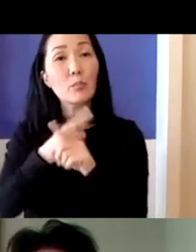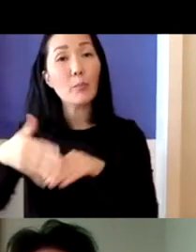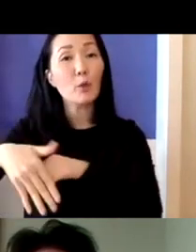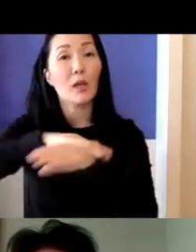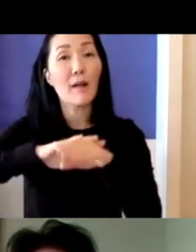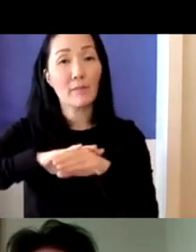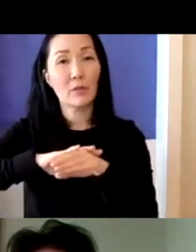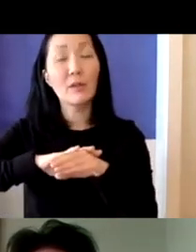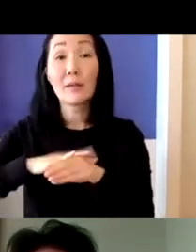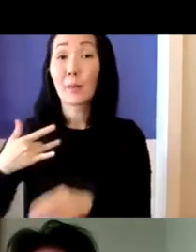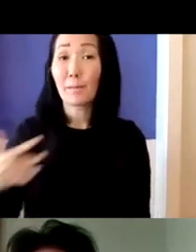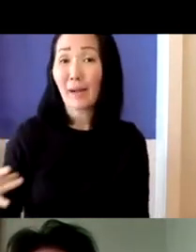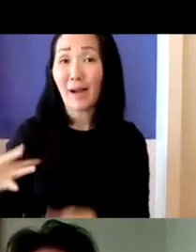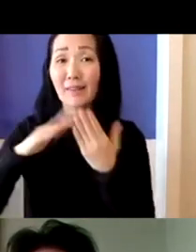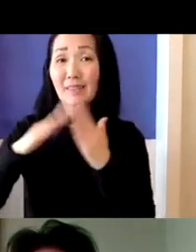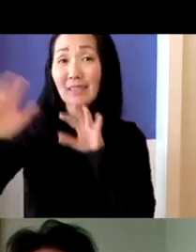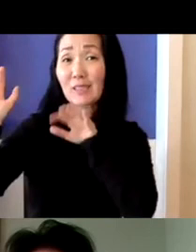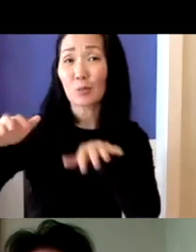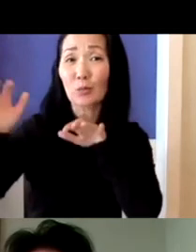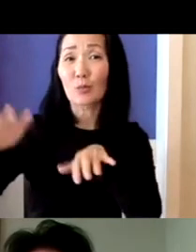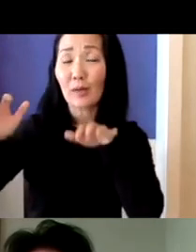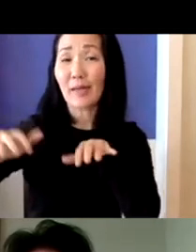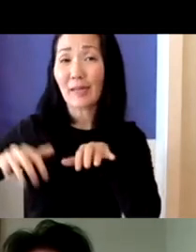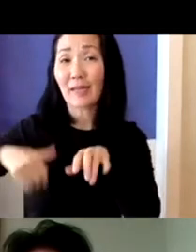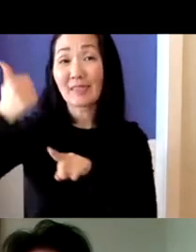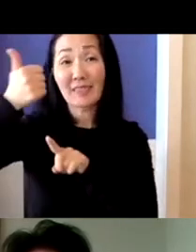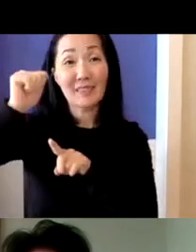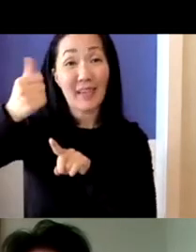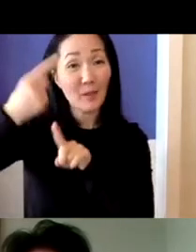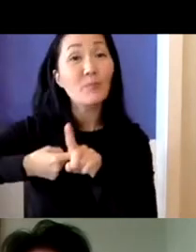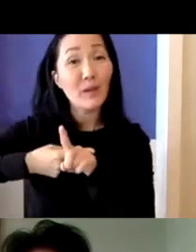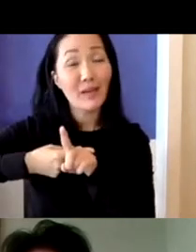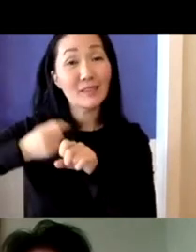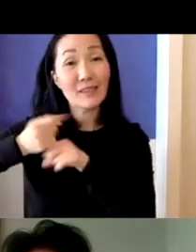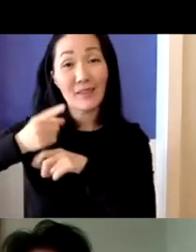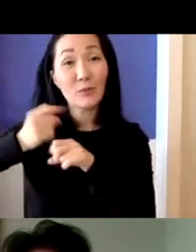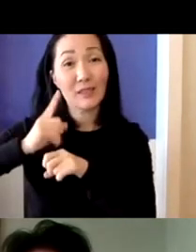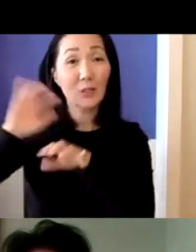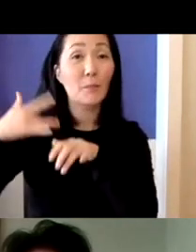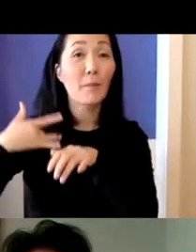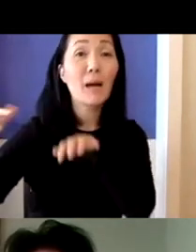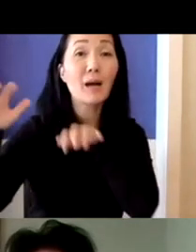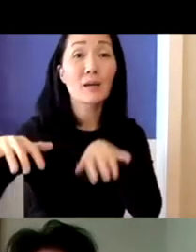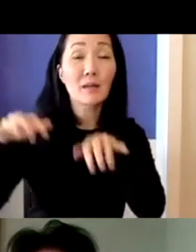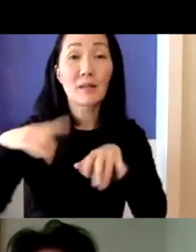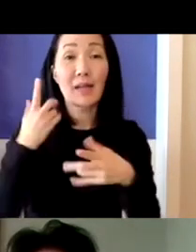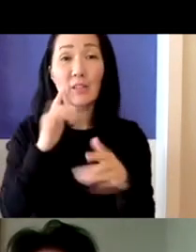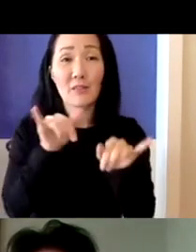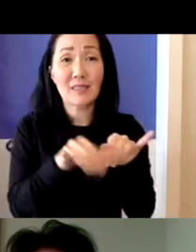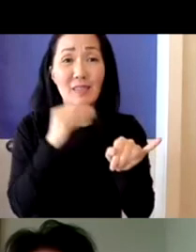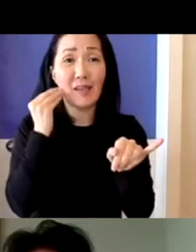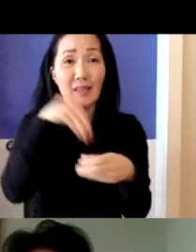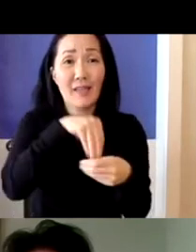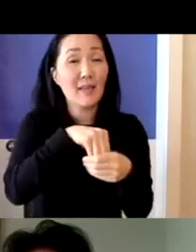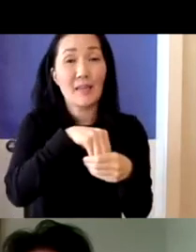rainy, cold city, you know, 10 months of the year, and it's, there's nowhere to go outdoors.